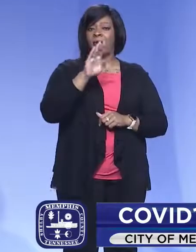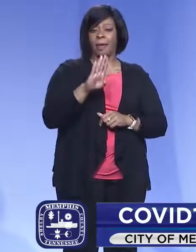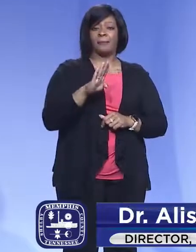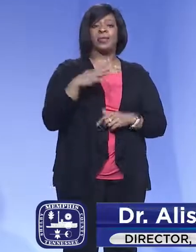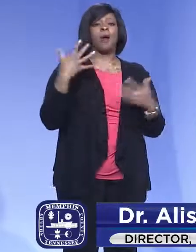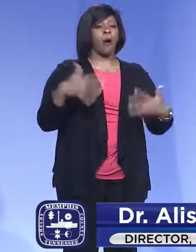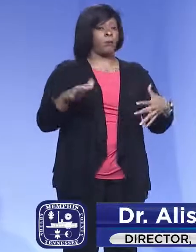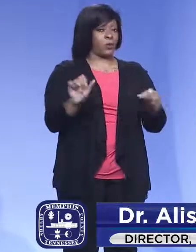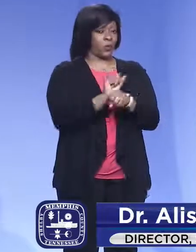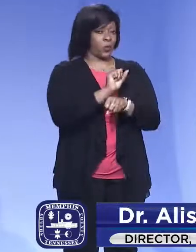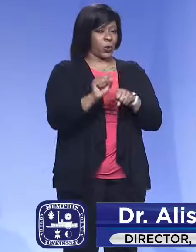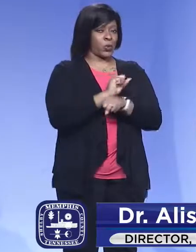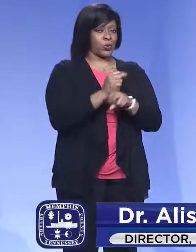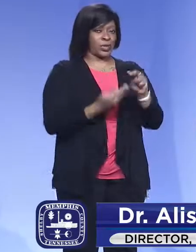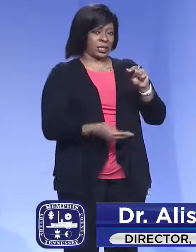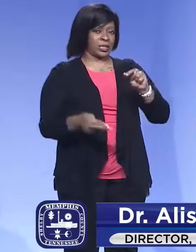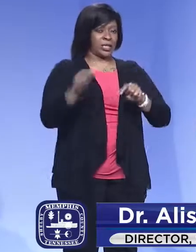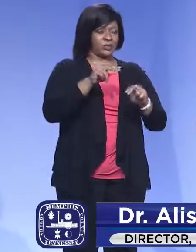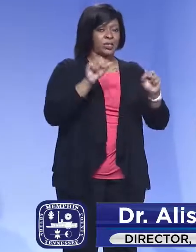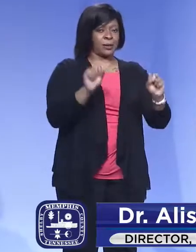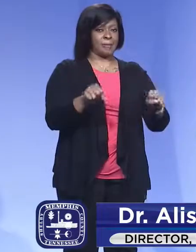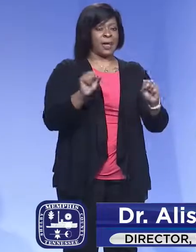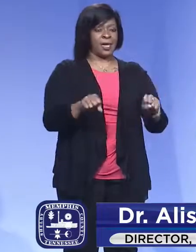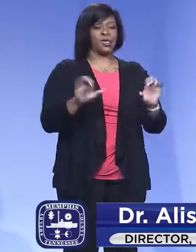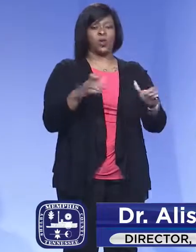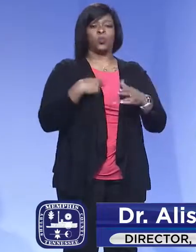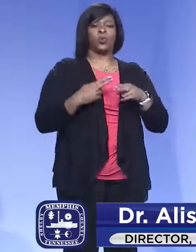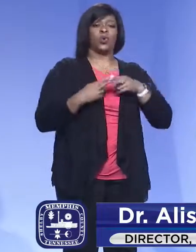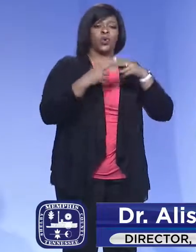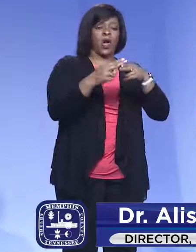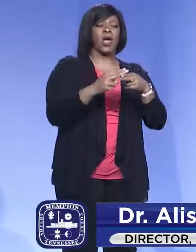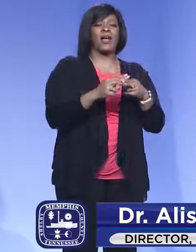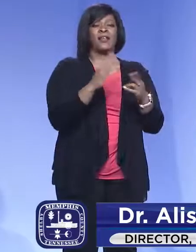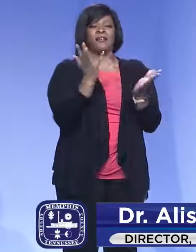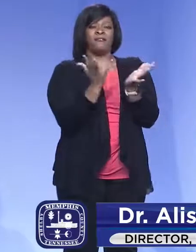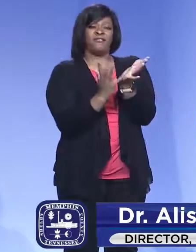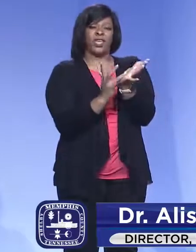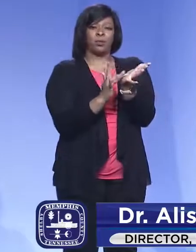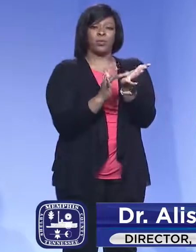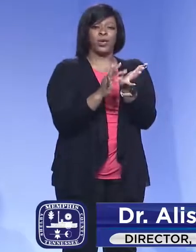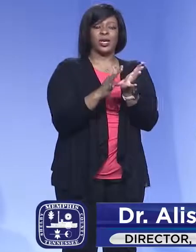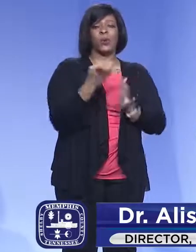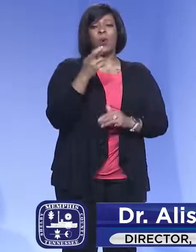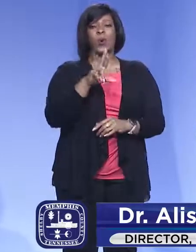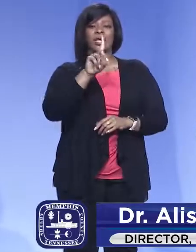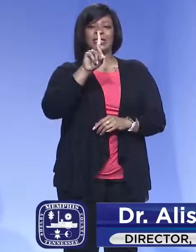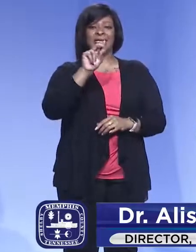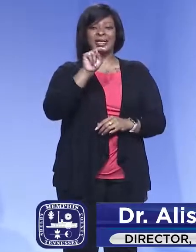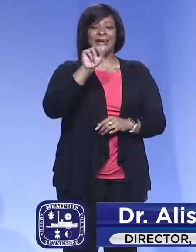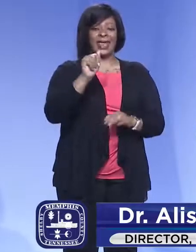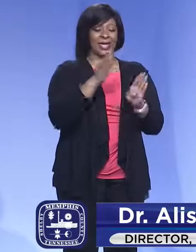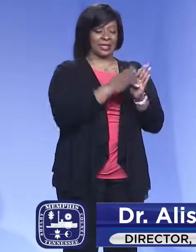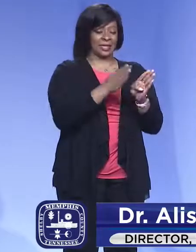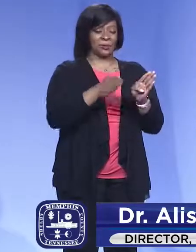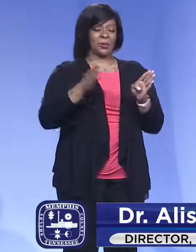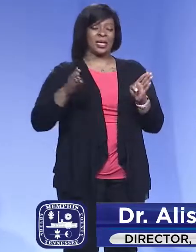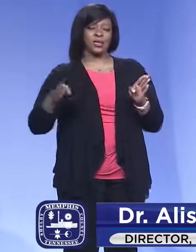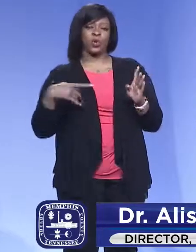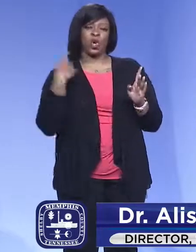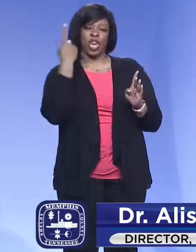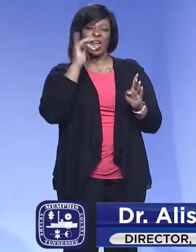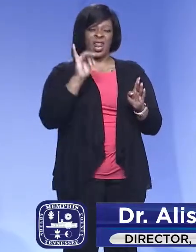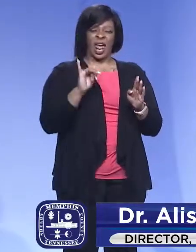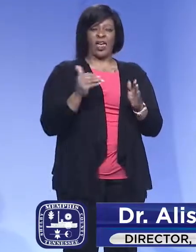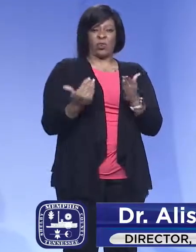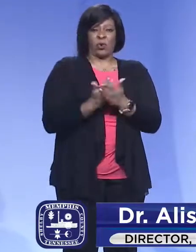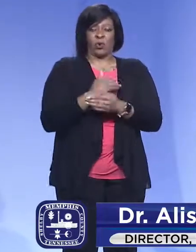already working on increasing capacity to do what we would call fingerprinting or the DNA sequencing. Currently,